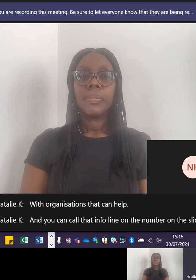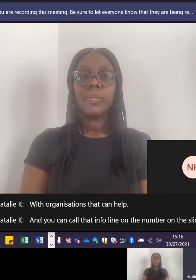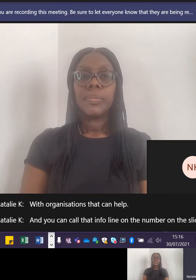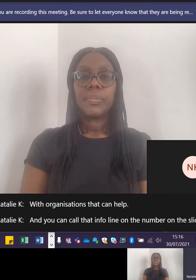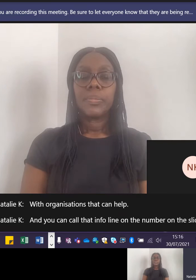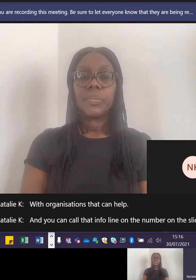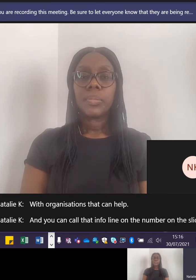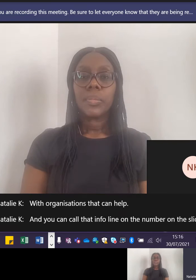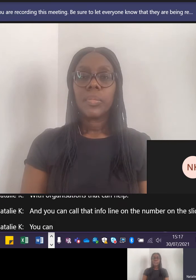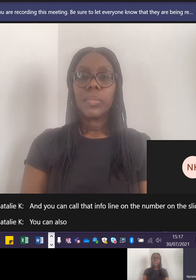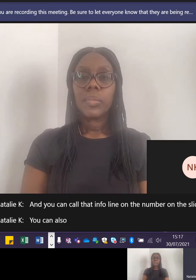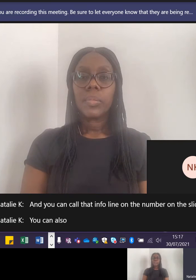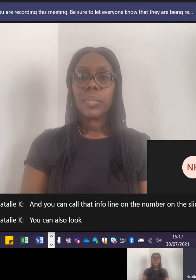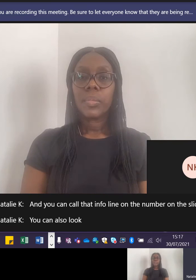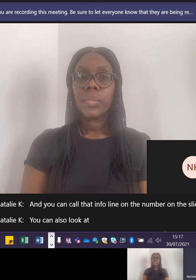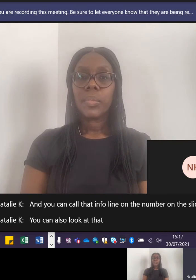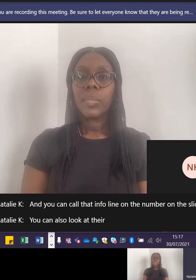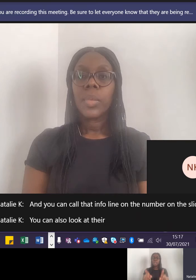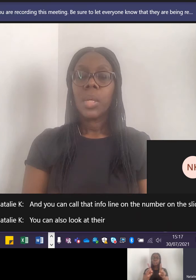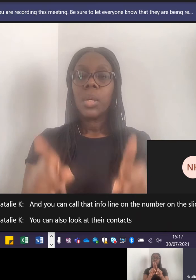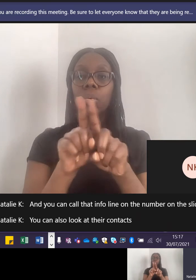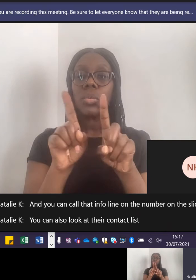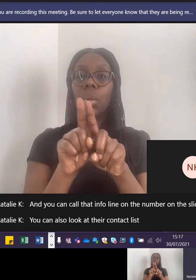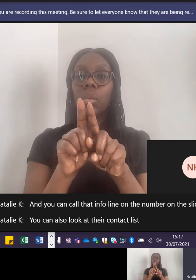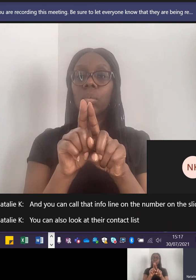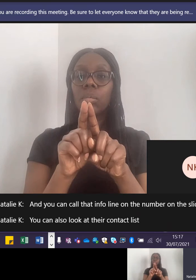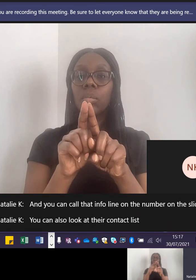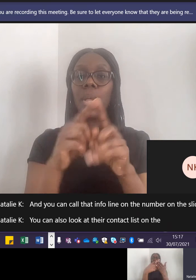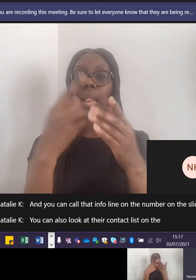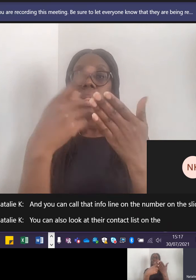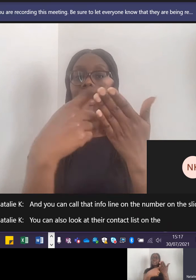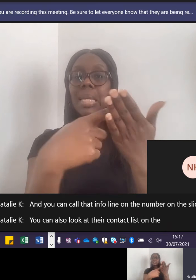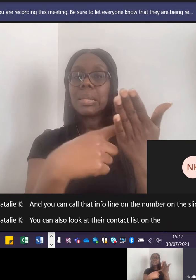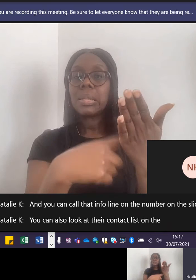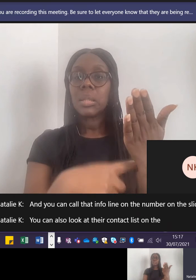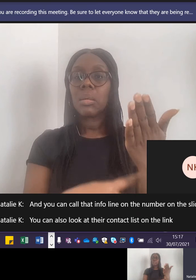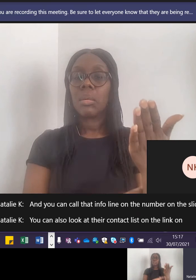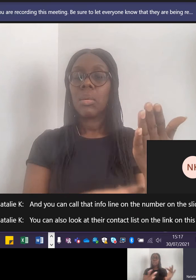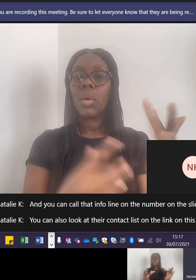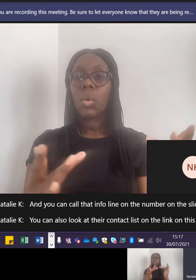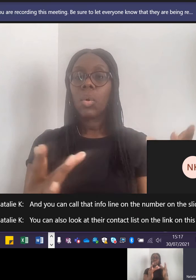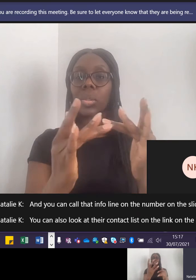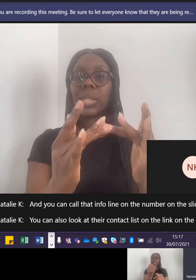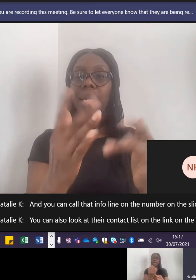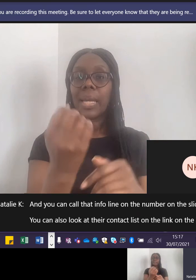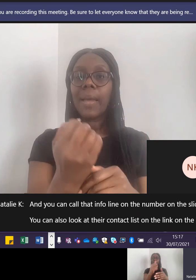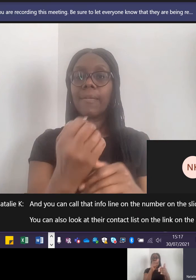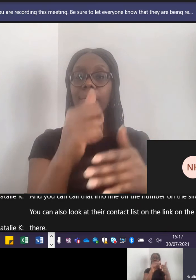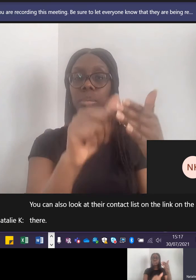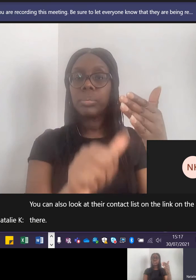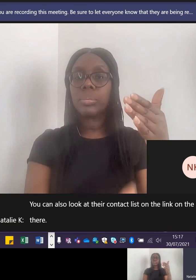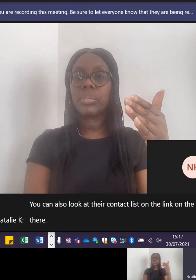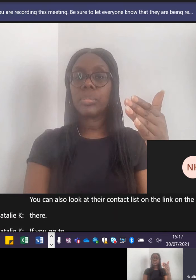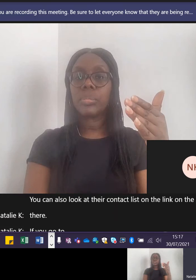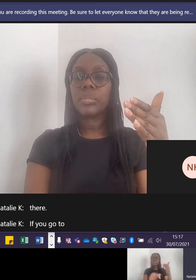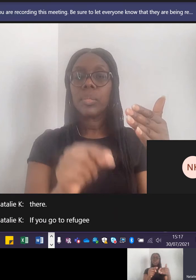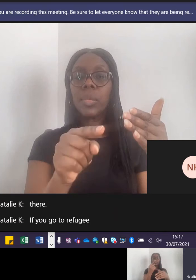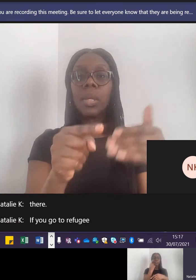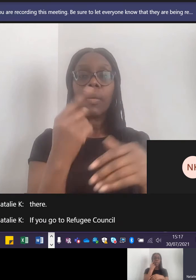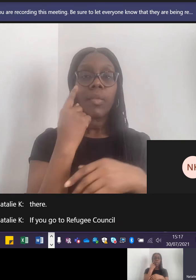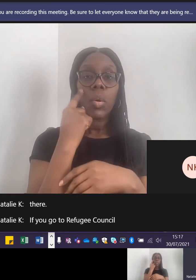You can also look at their contact list on the link on the slide there. If you go to